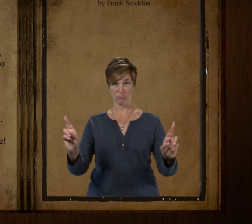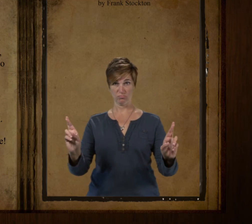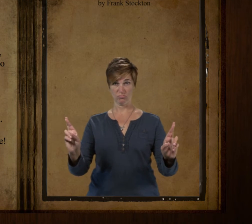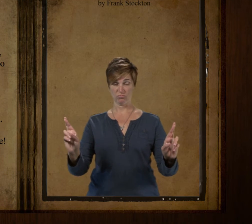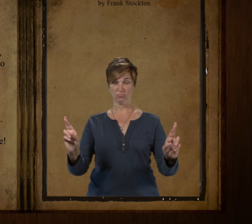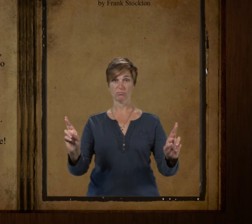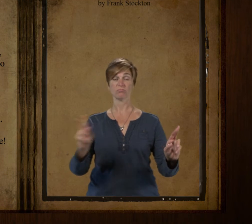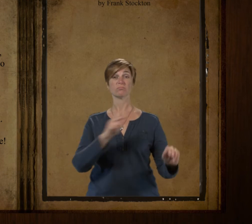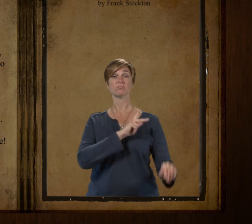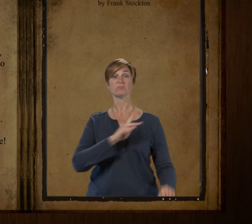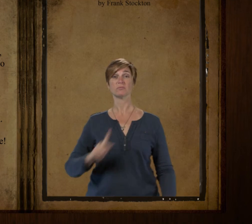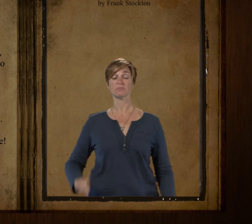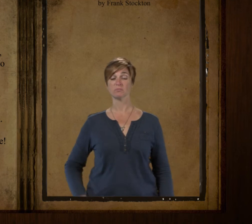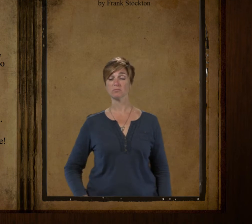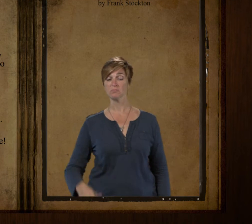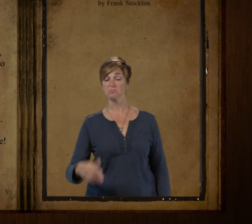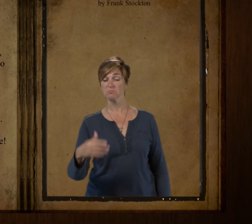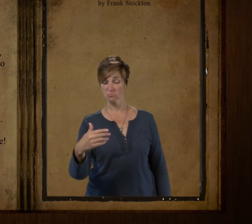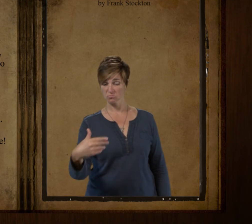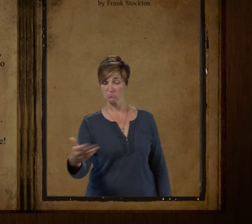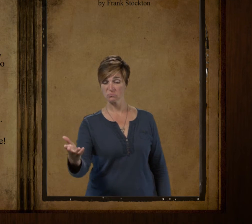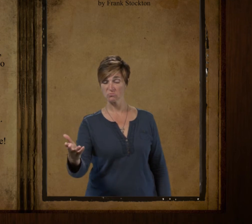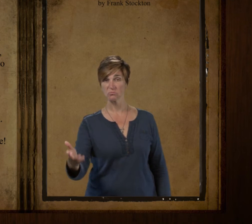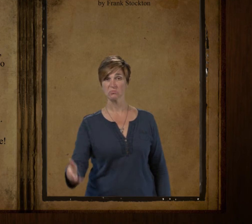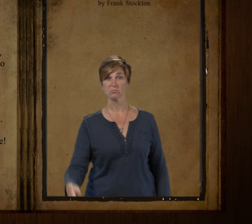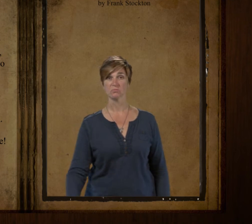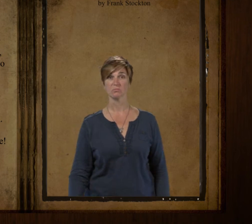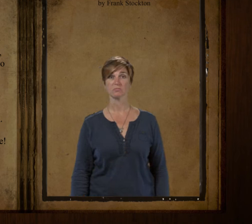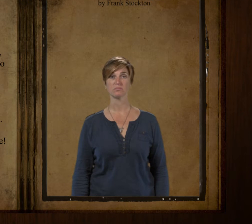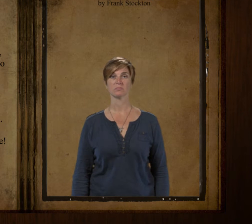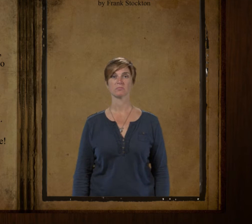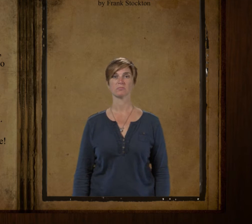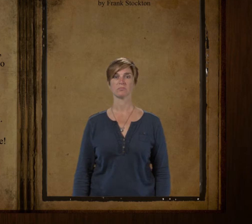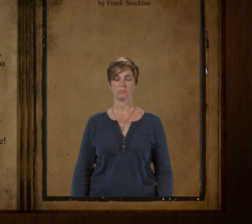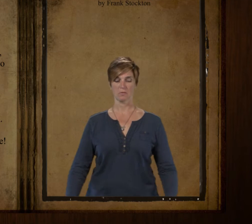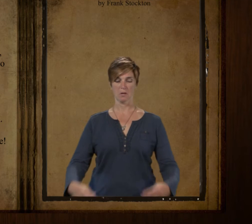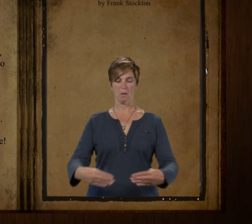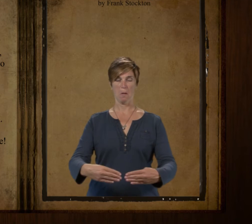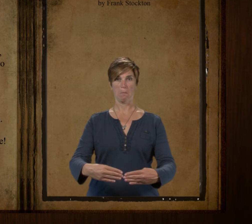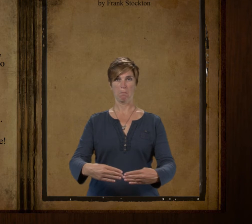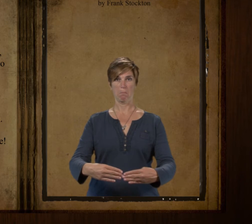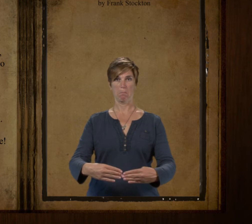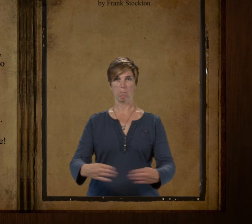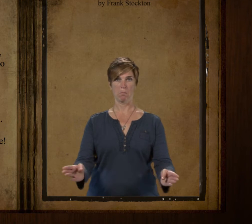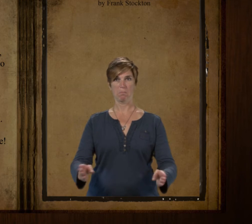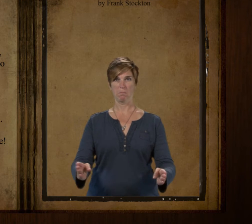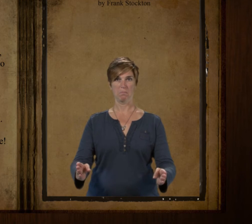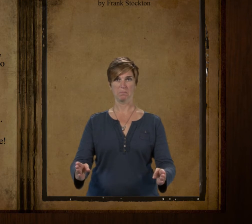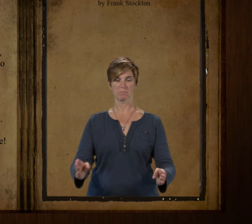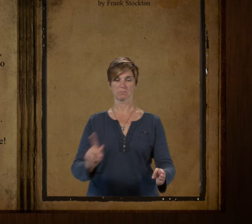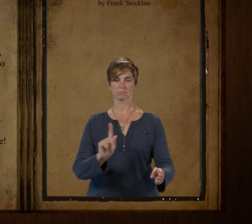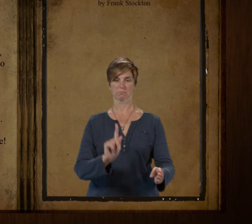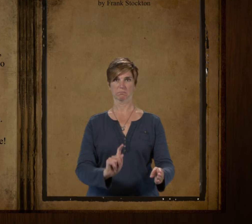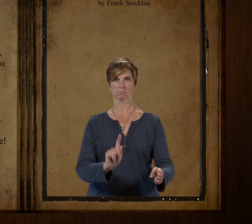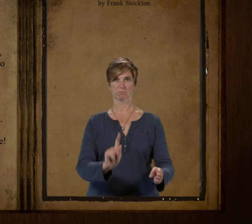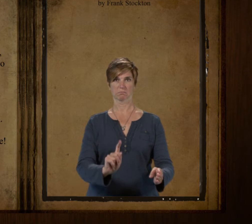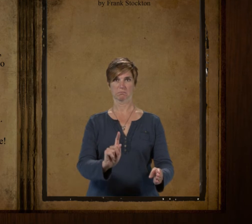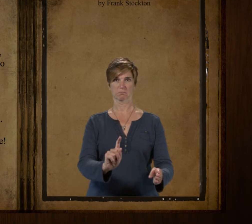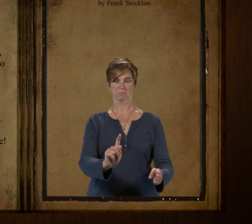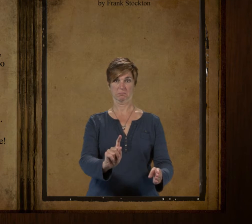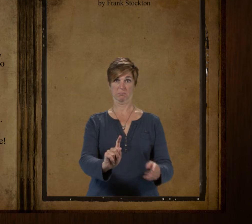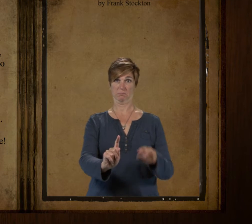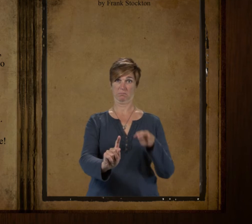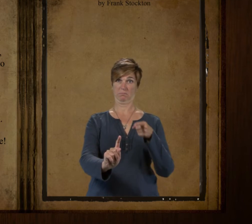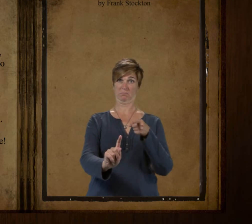All was ready. The signal was given. A door beneath the royal party opened, and